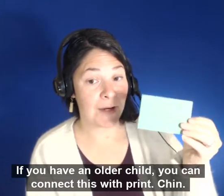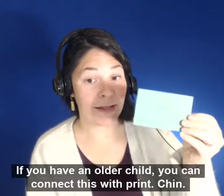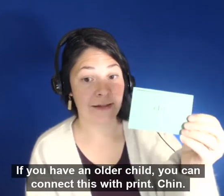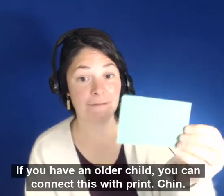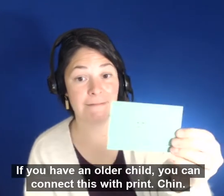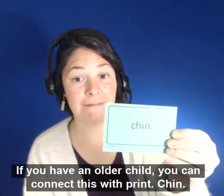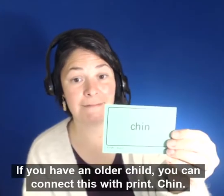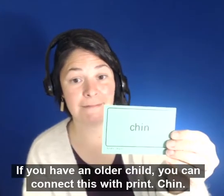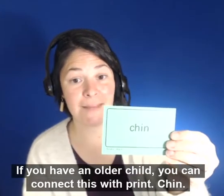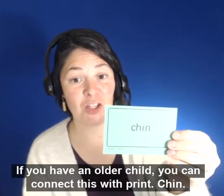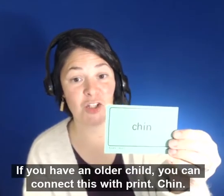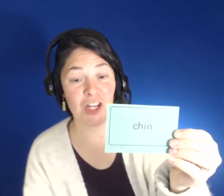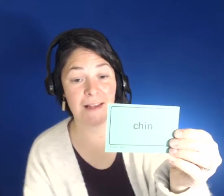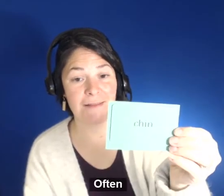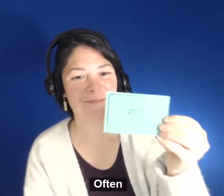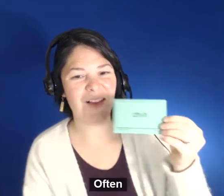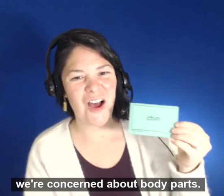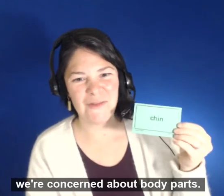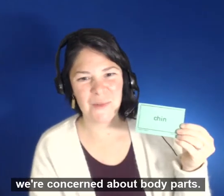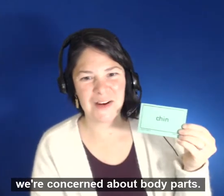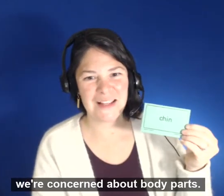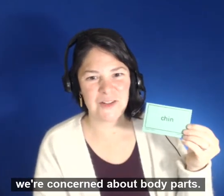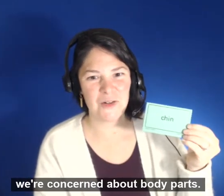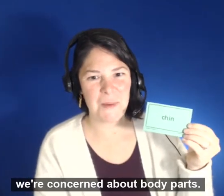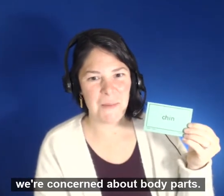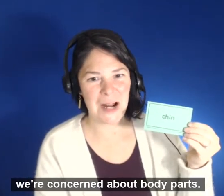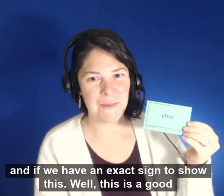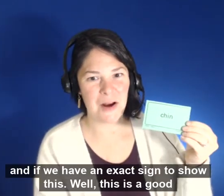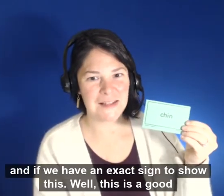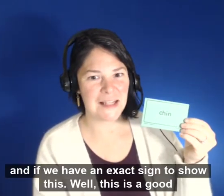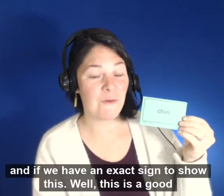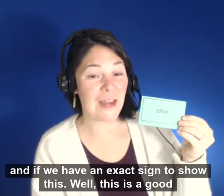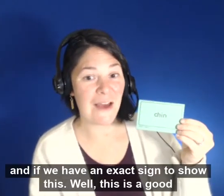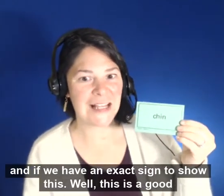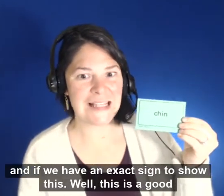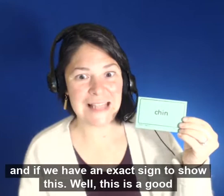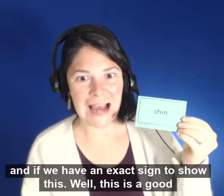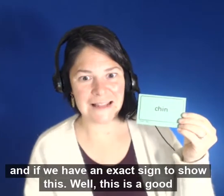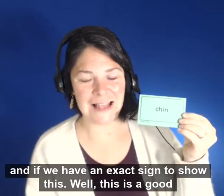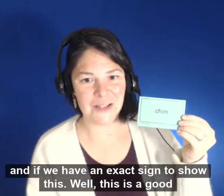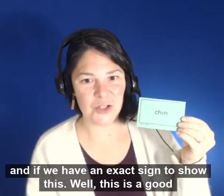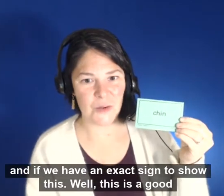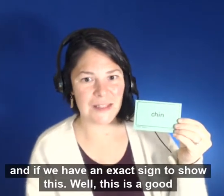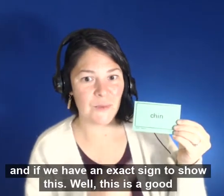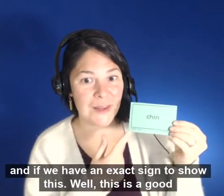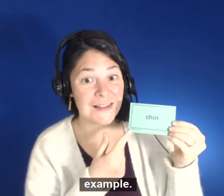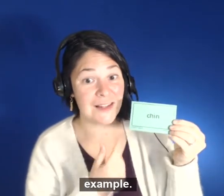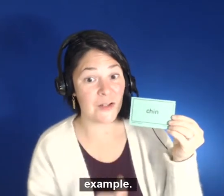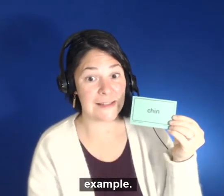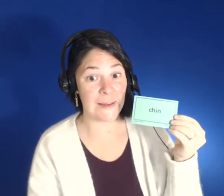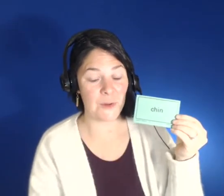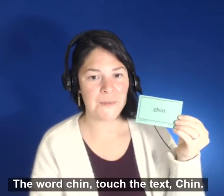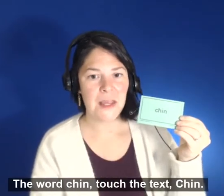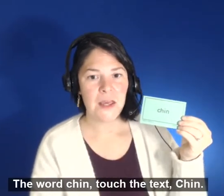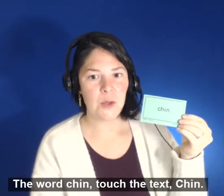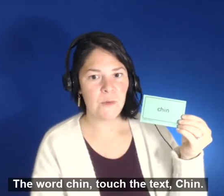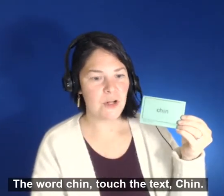print. Chin. Often we're concerned about body parts and if we have an exact sign to show this. Well, this is a good example. The word